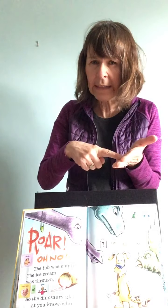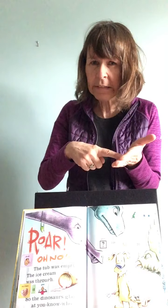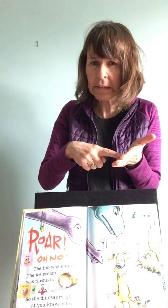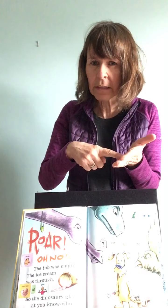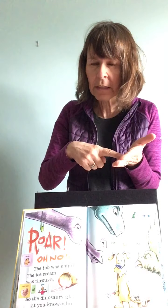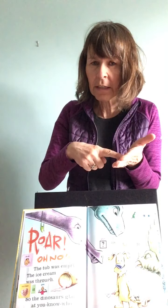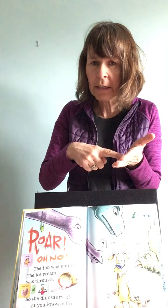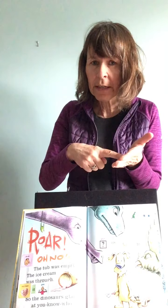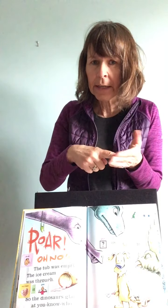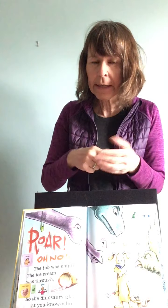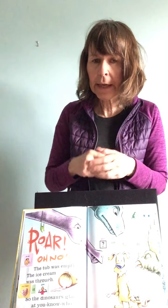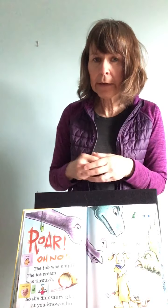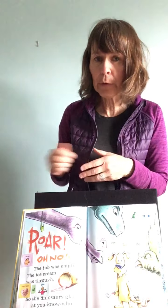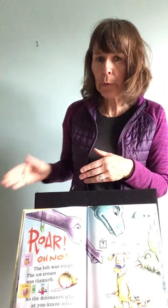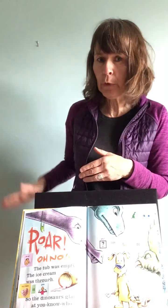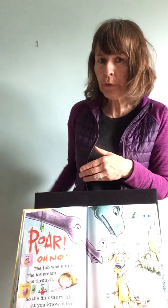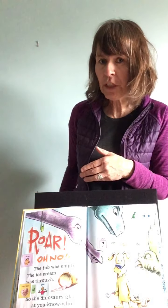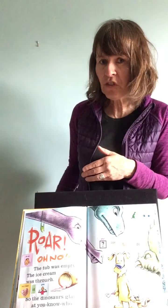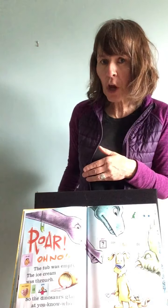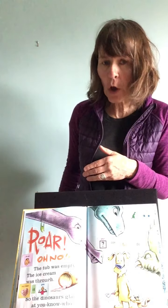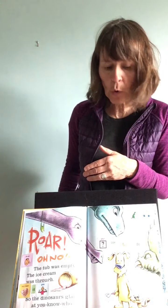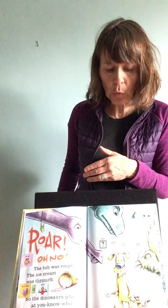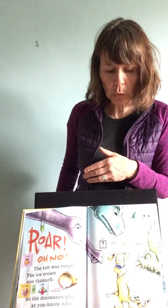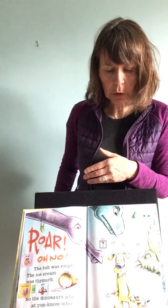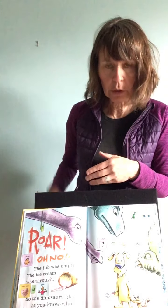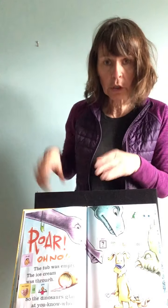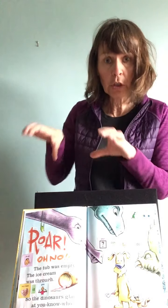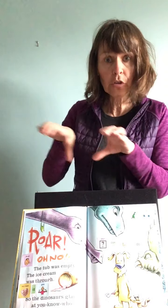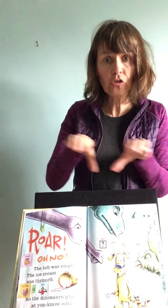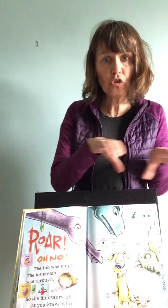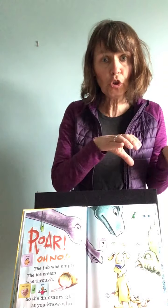What can Groovy Joe do?